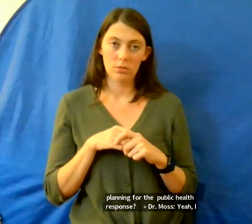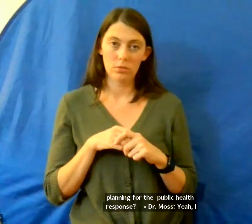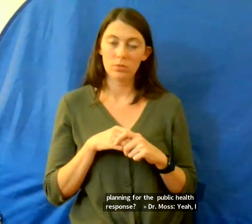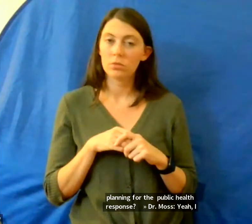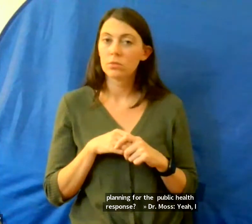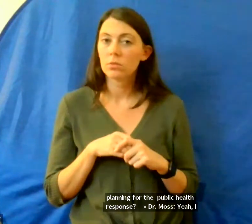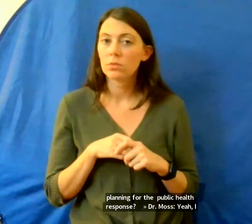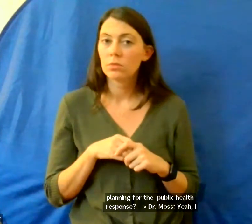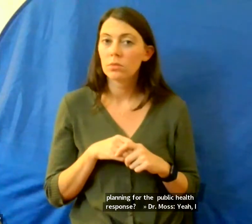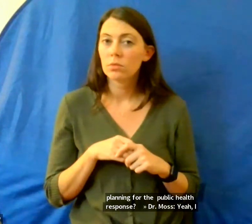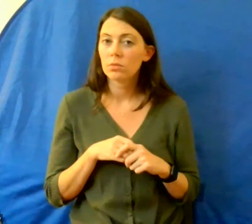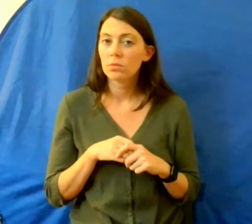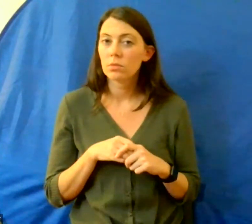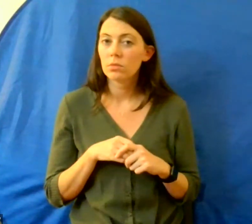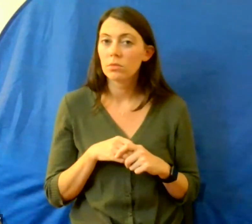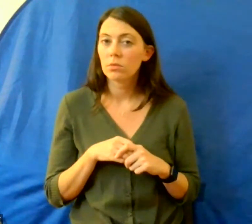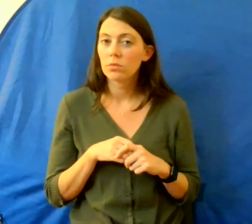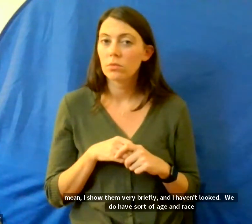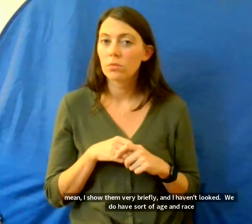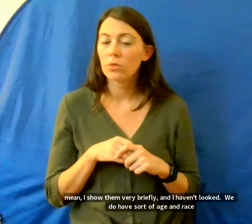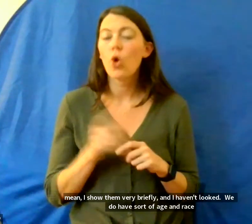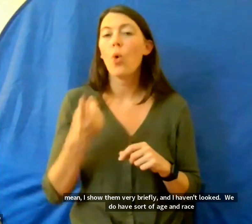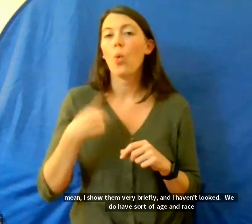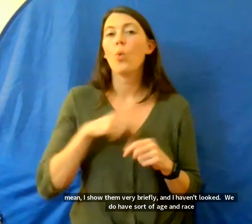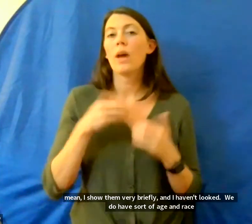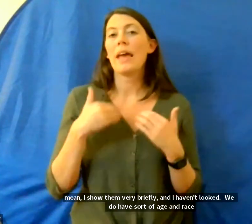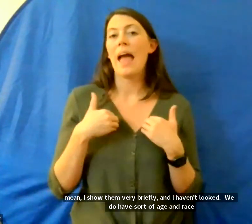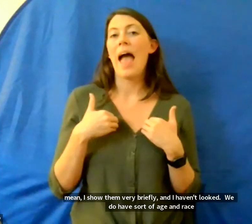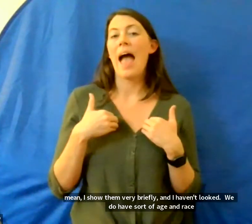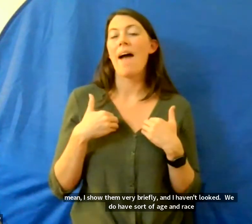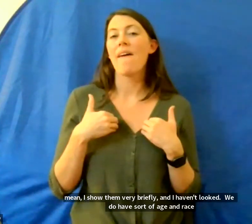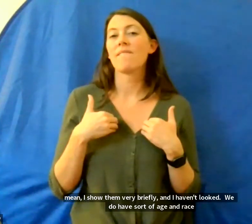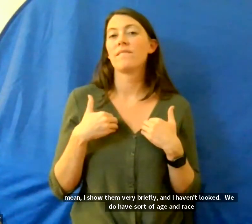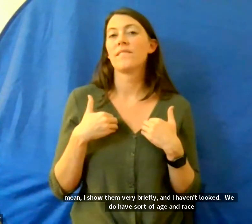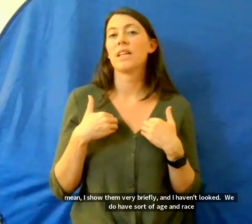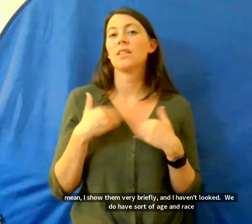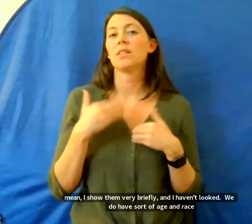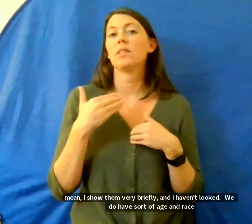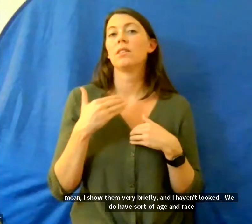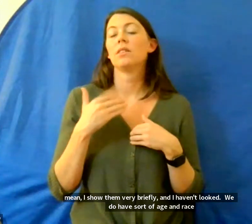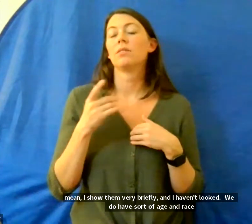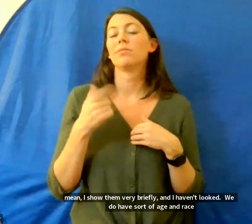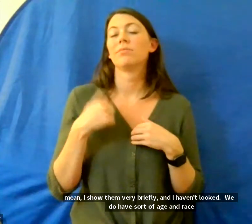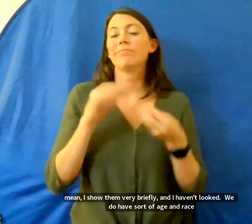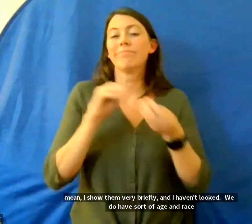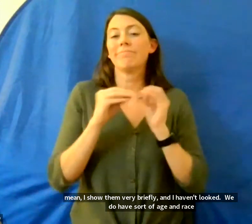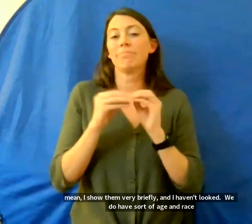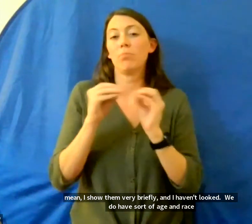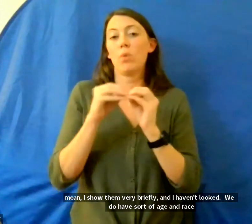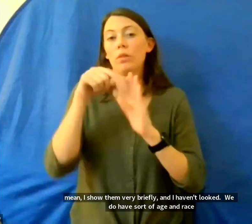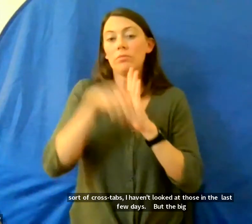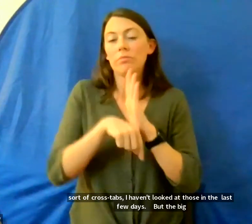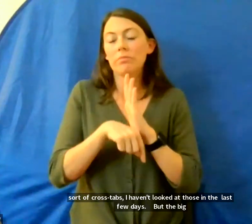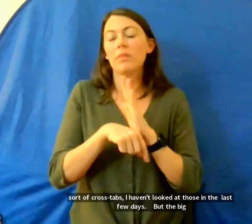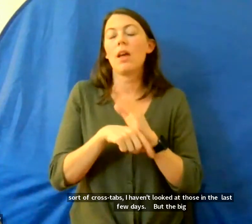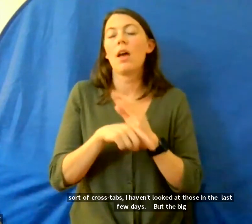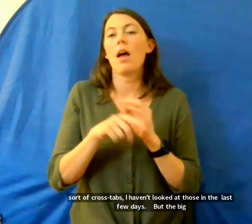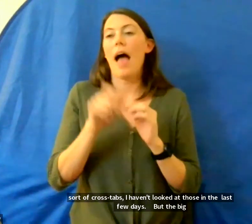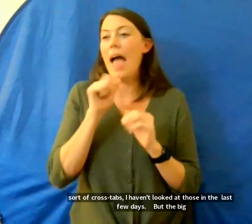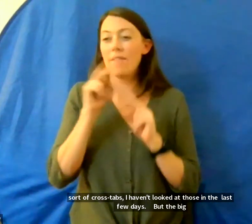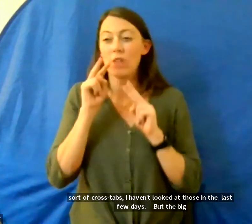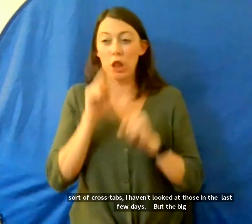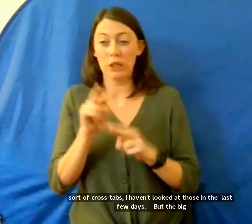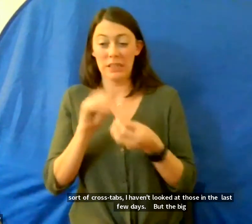race sort of cross tabs. I haven't looked at those in the last few days, but the big picture is that younger people have